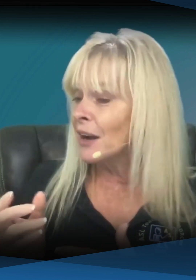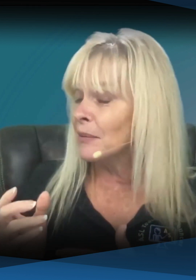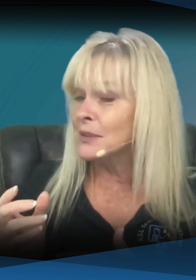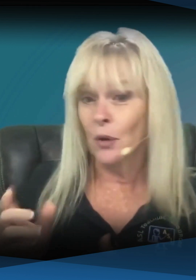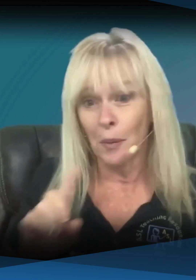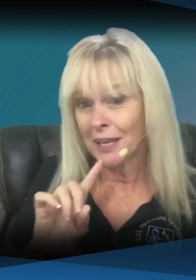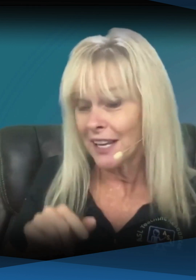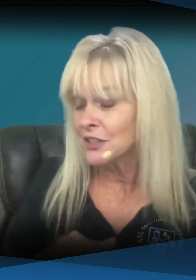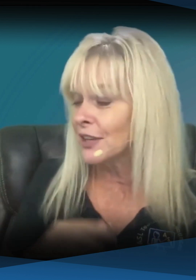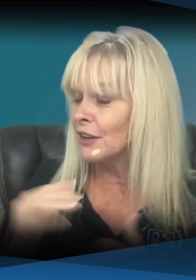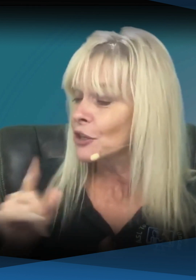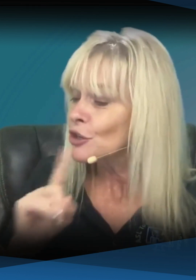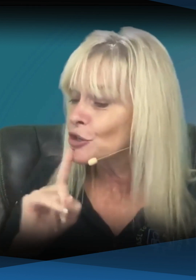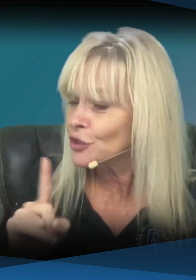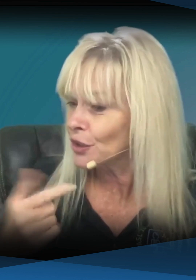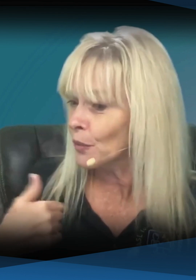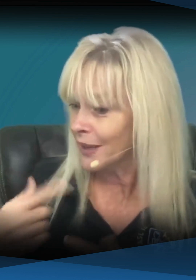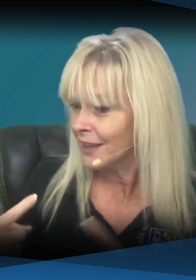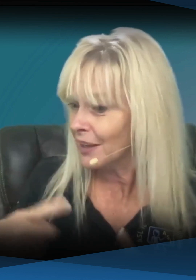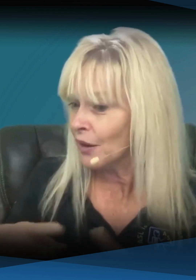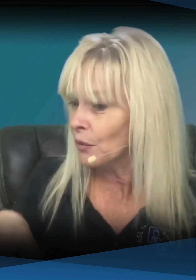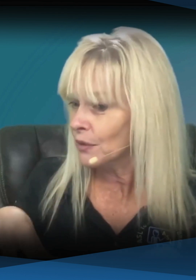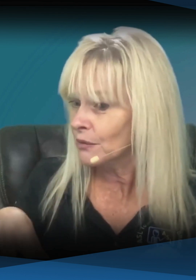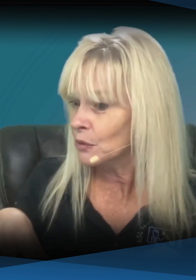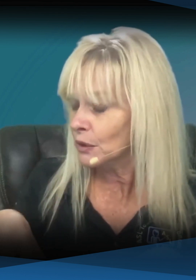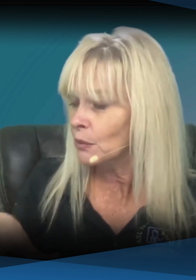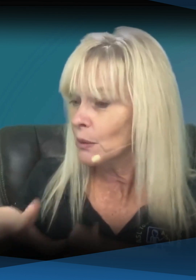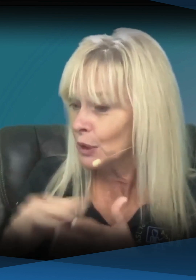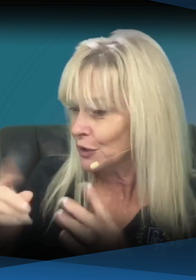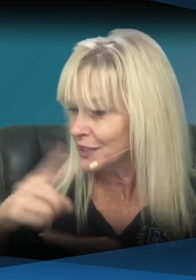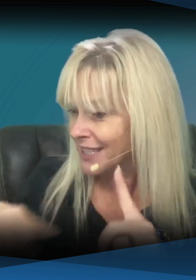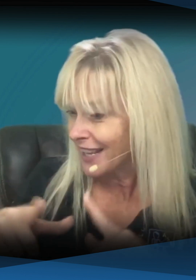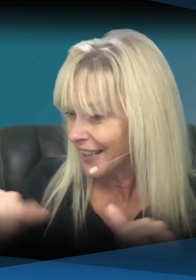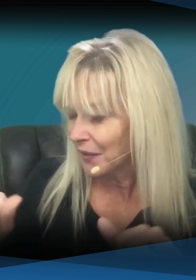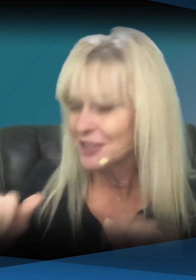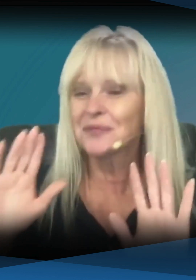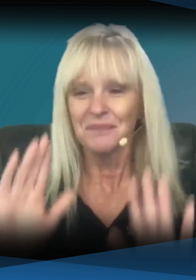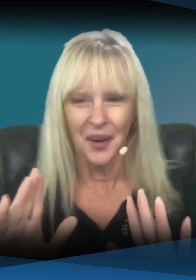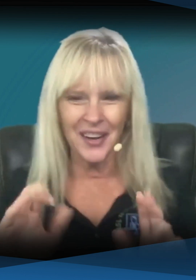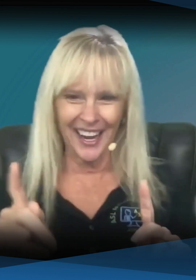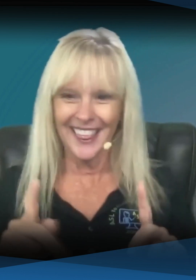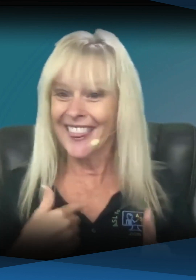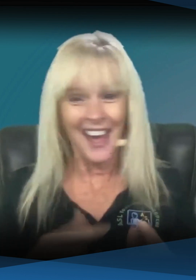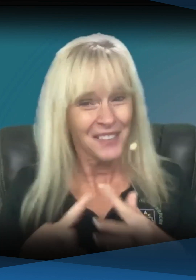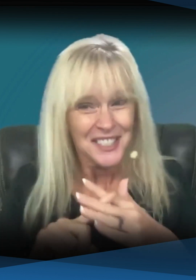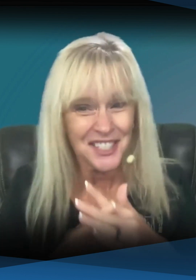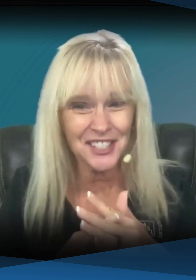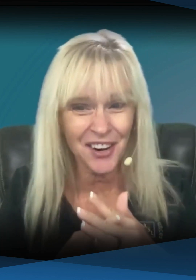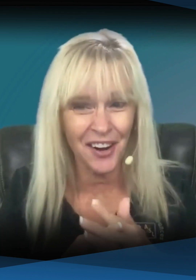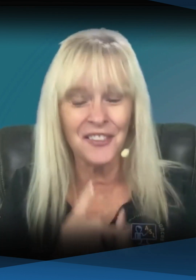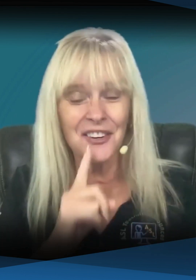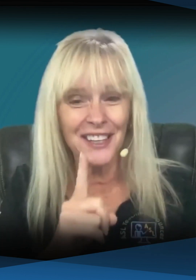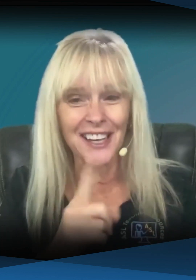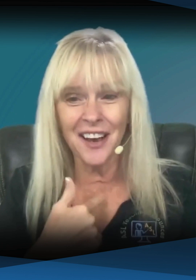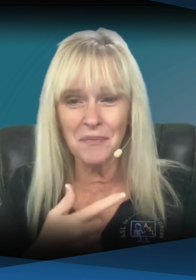So I'm going to answer now. Sure, we can go. We will learn sign language. Okay, that was the start, really, of